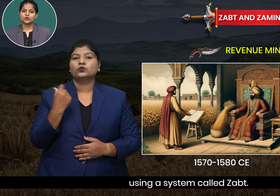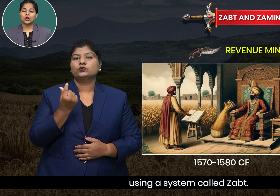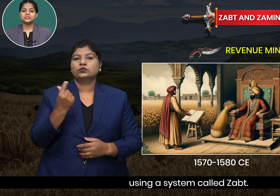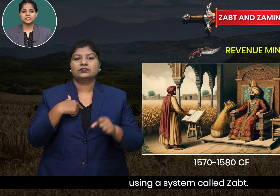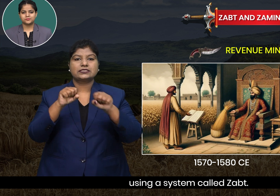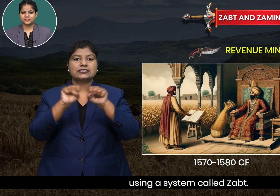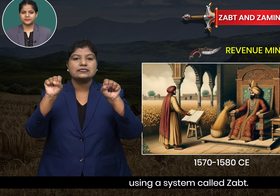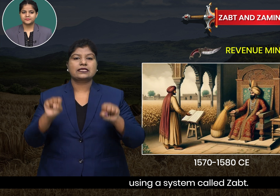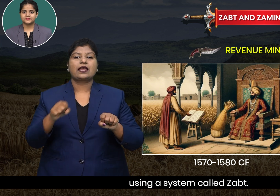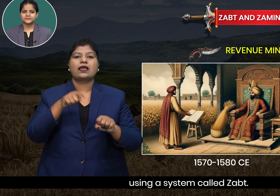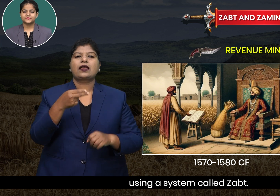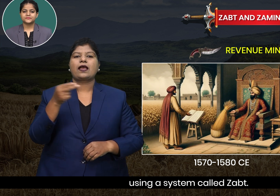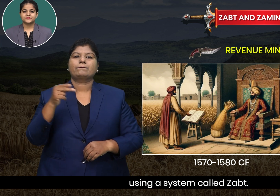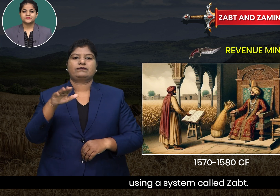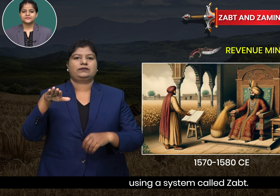system called Zabt.